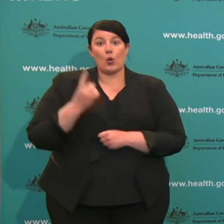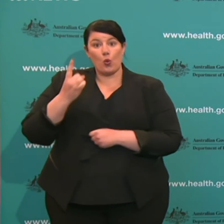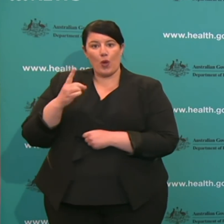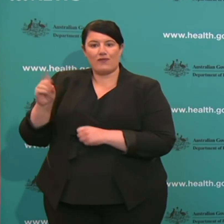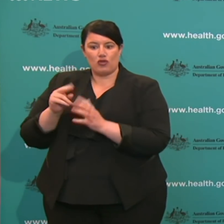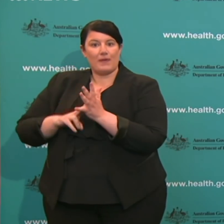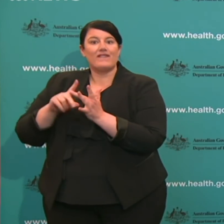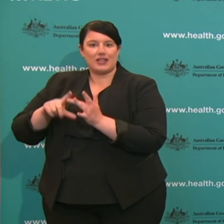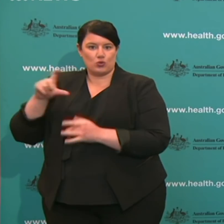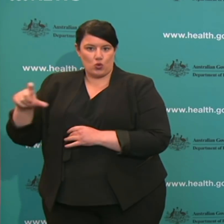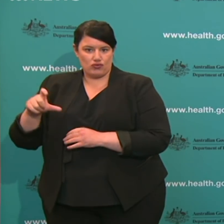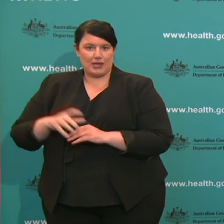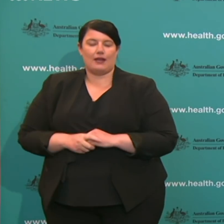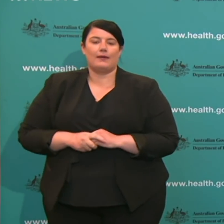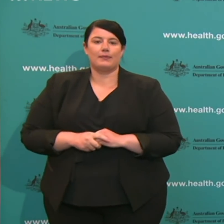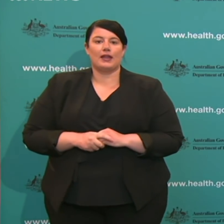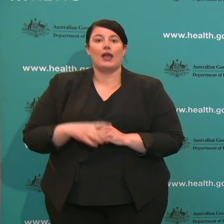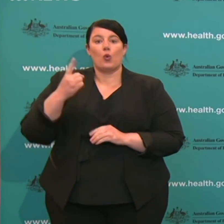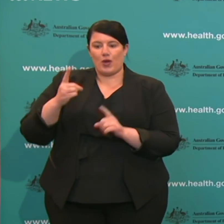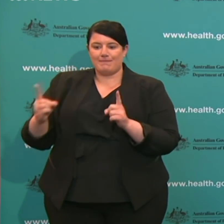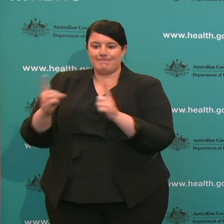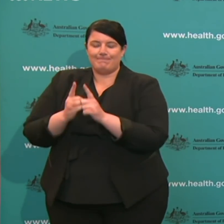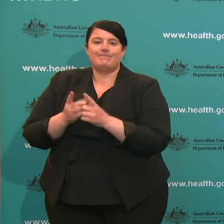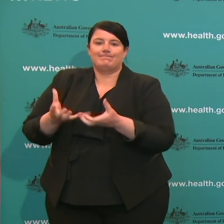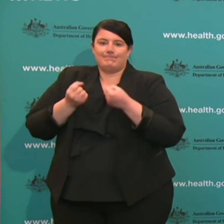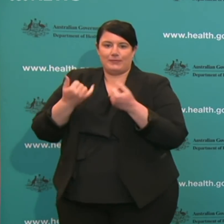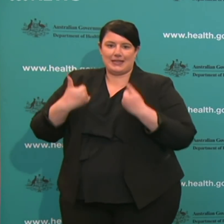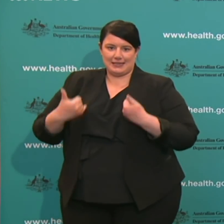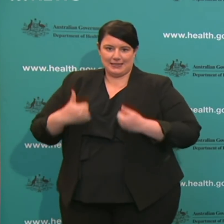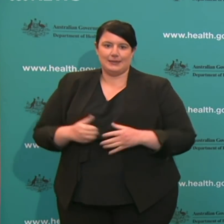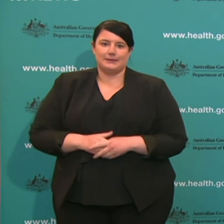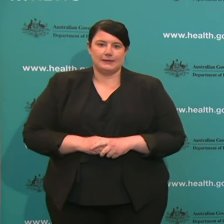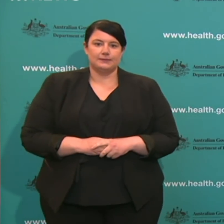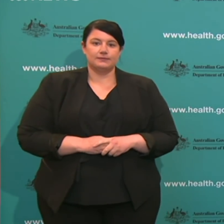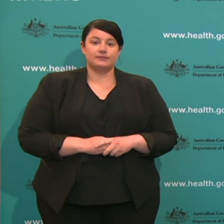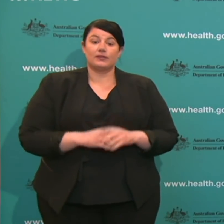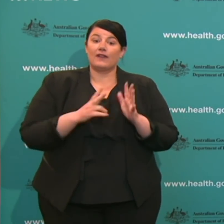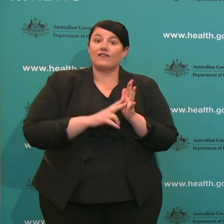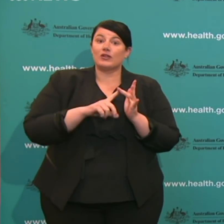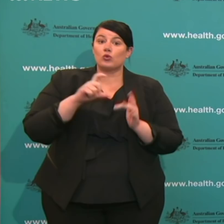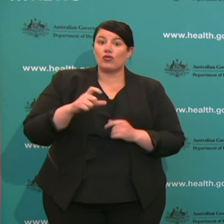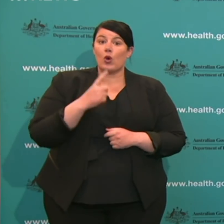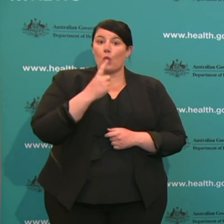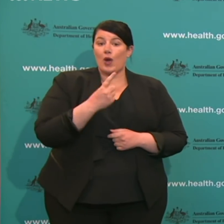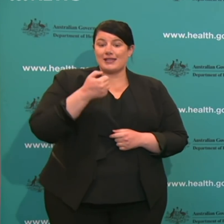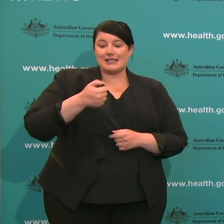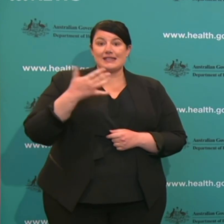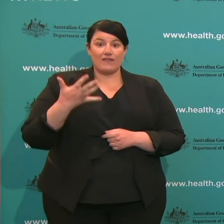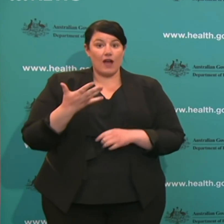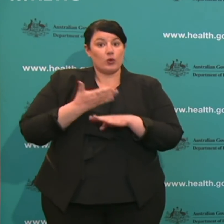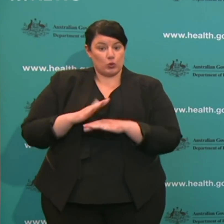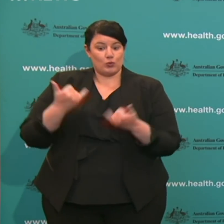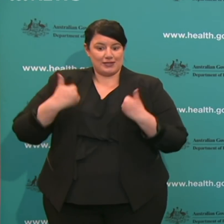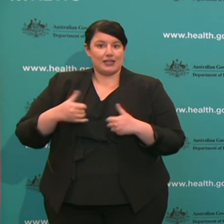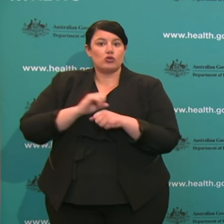interstate, and 1 was a contact of a known case. In Victoria, 165 new cases have